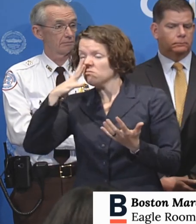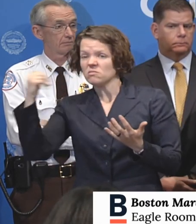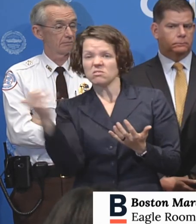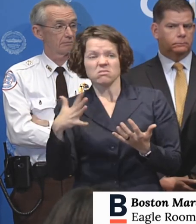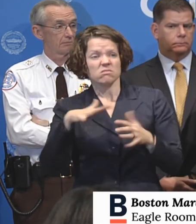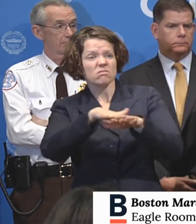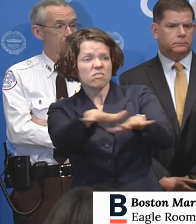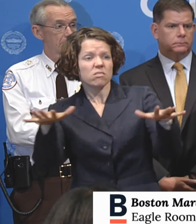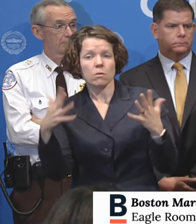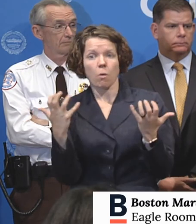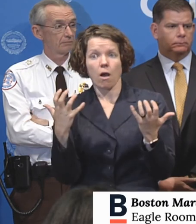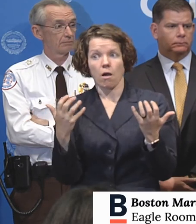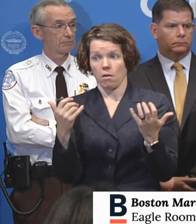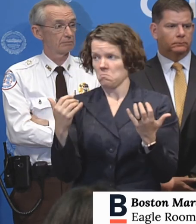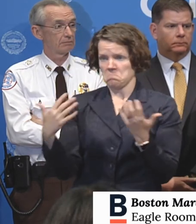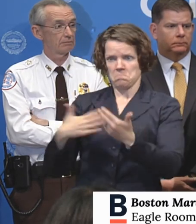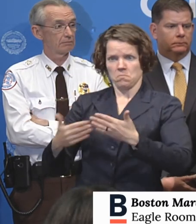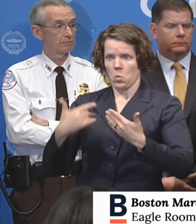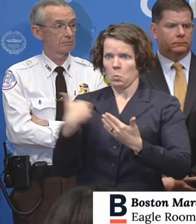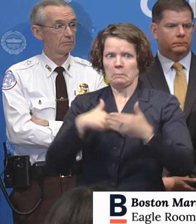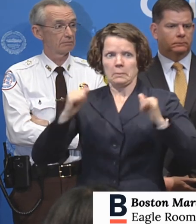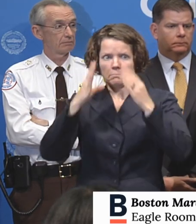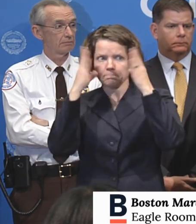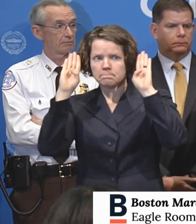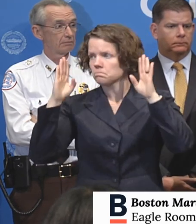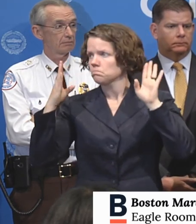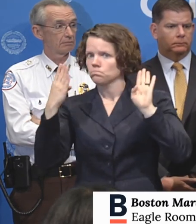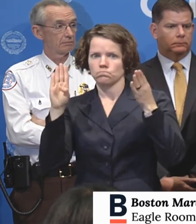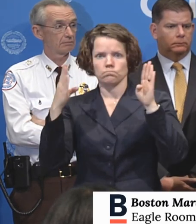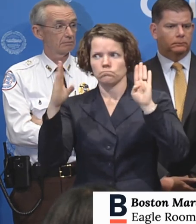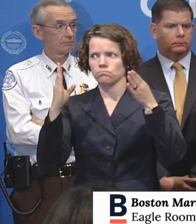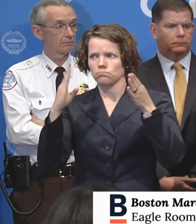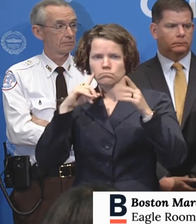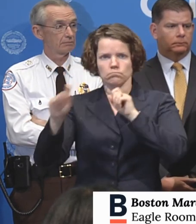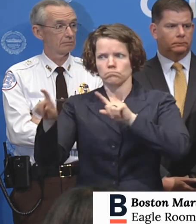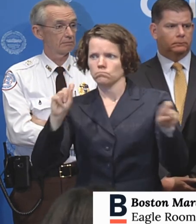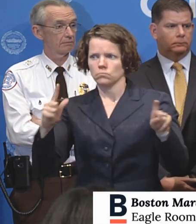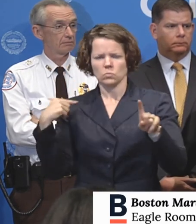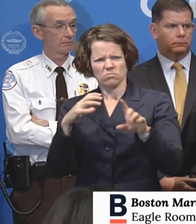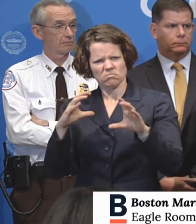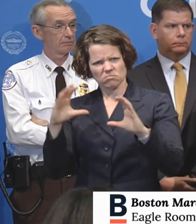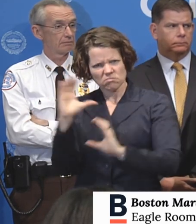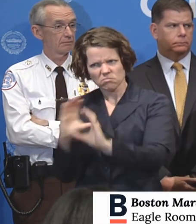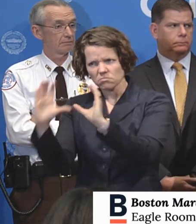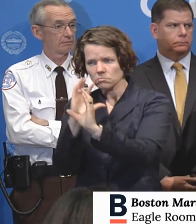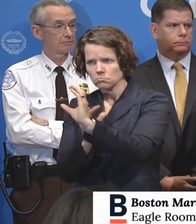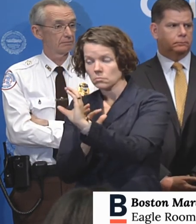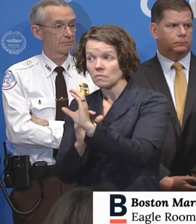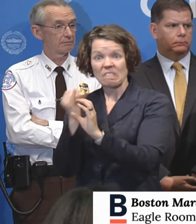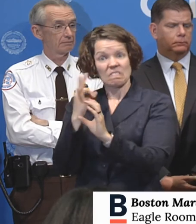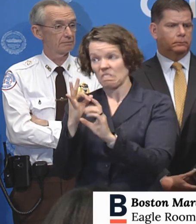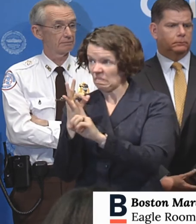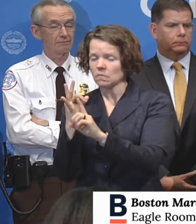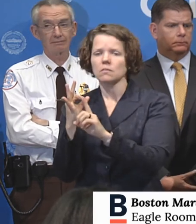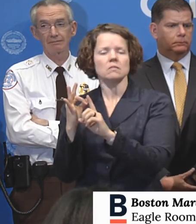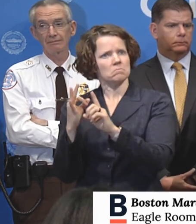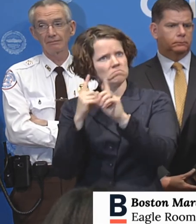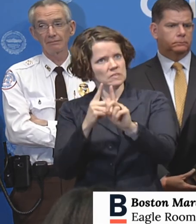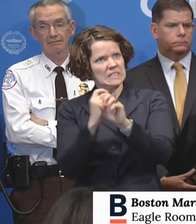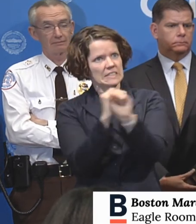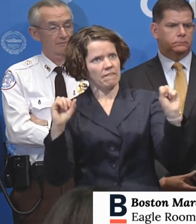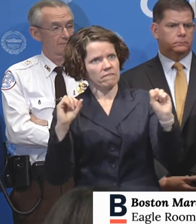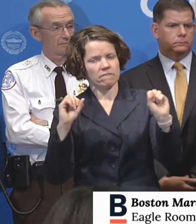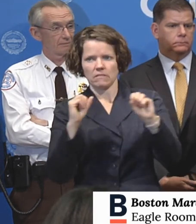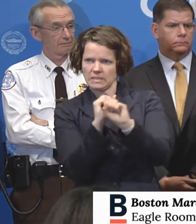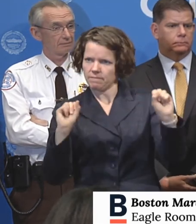in our vigilance, and that we're working together to ensure that this event is safe for everyone, because